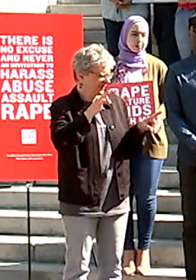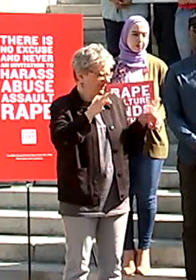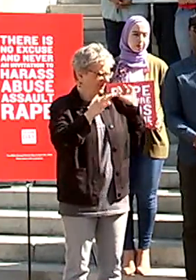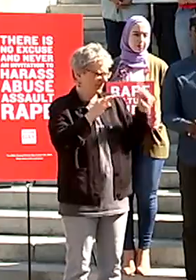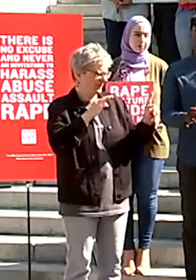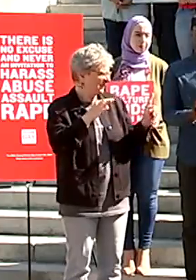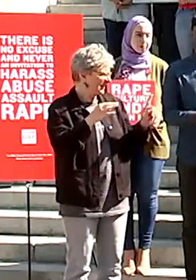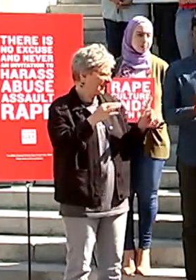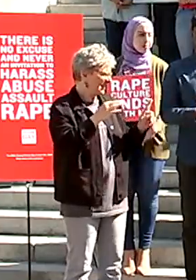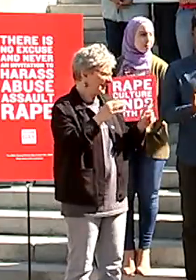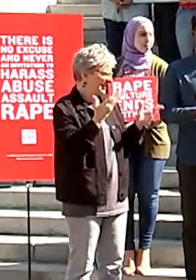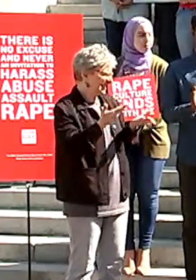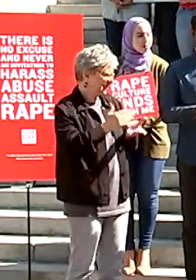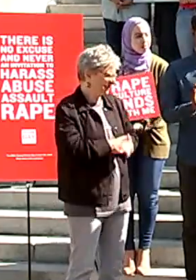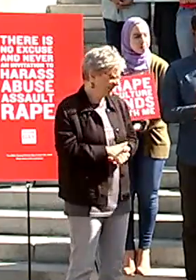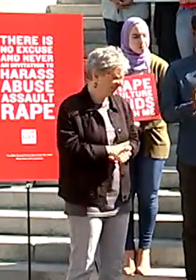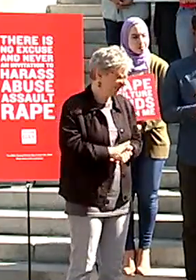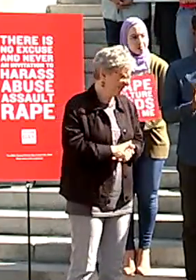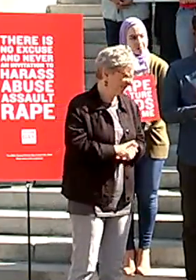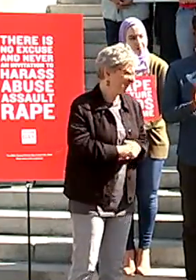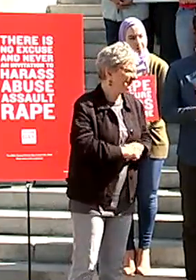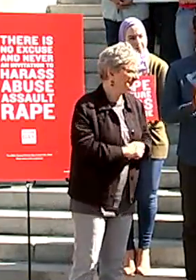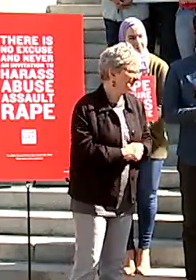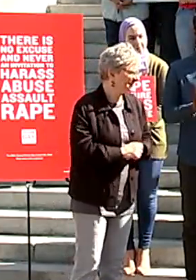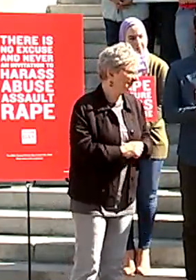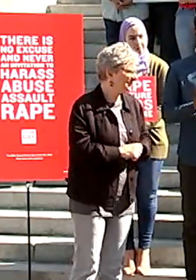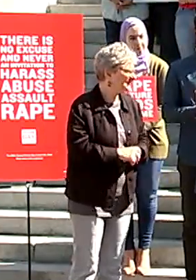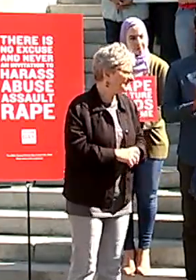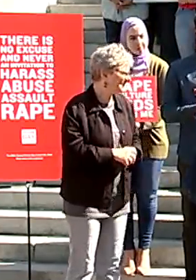the podium. Troy?